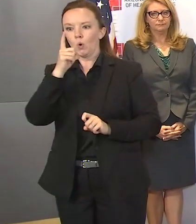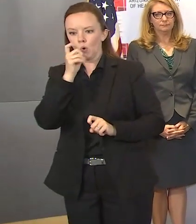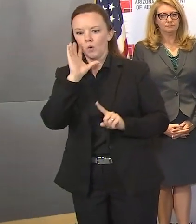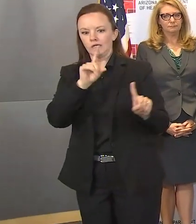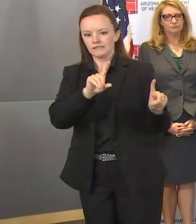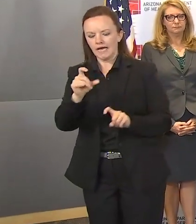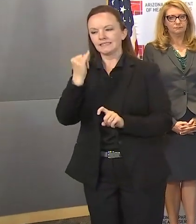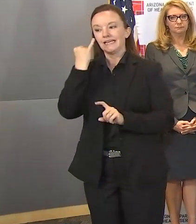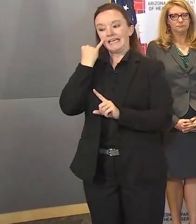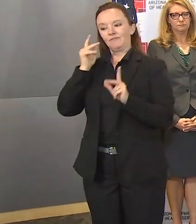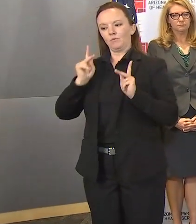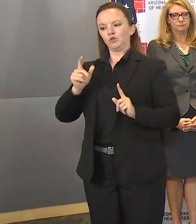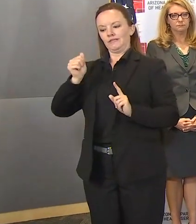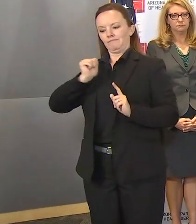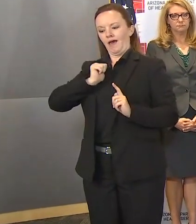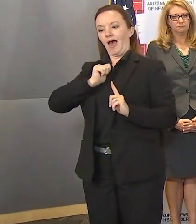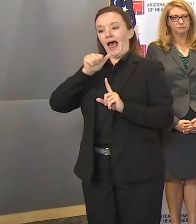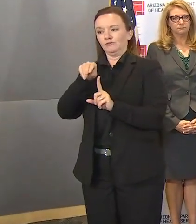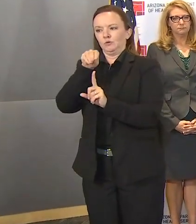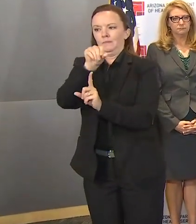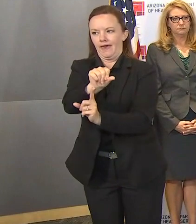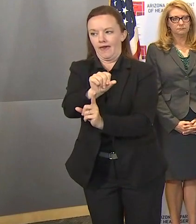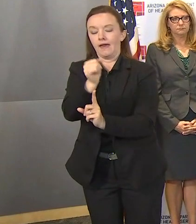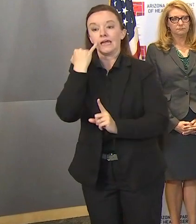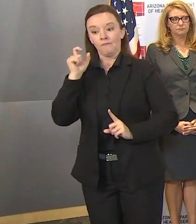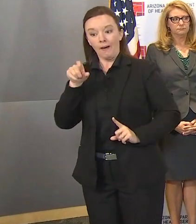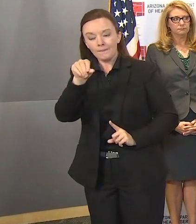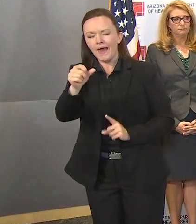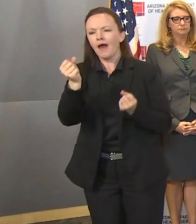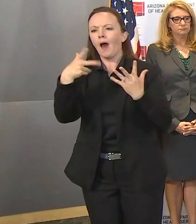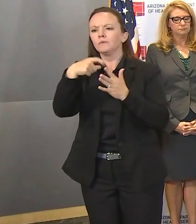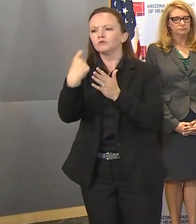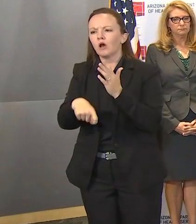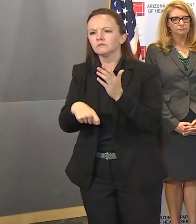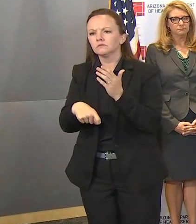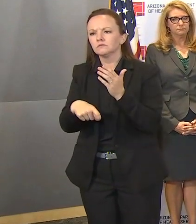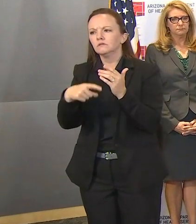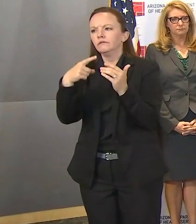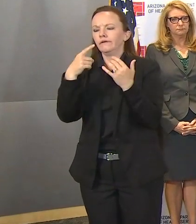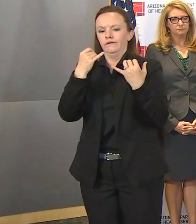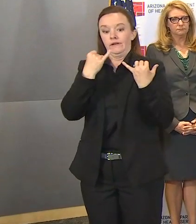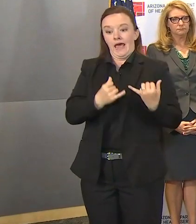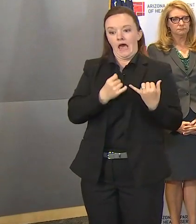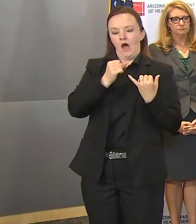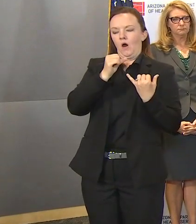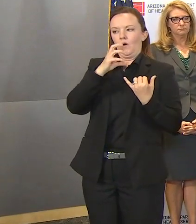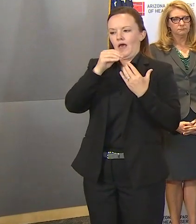they'll have to pay for it, and if so, how much. Can you talk about that a little bit, both now and